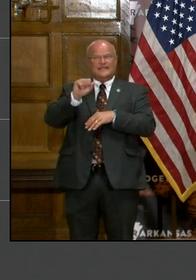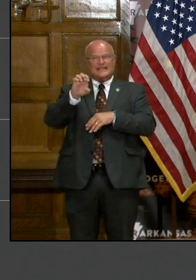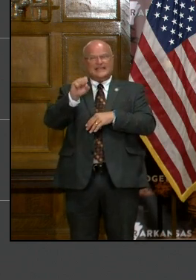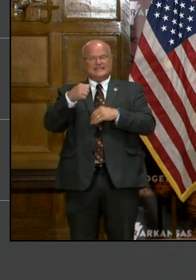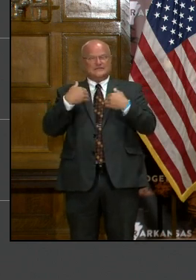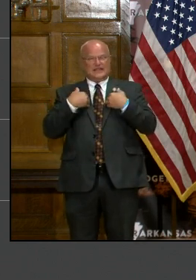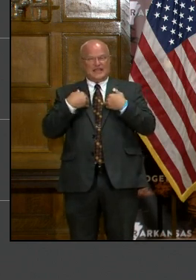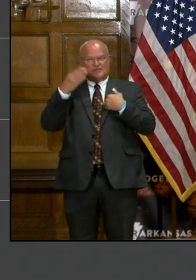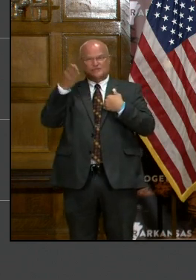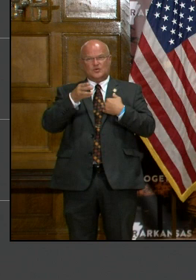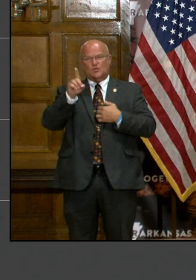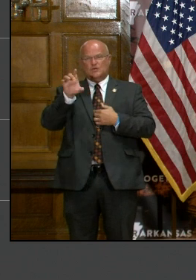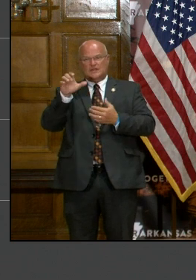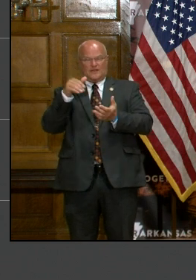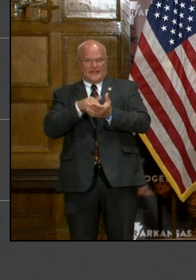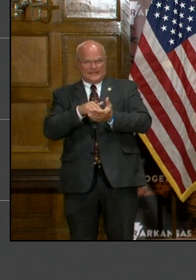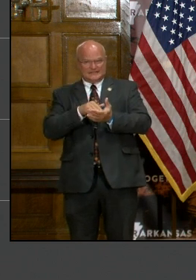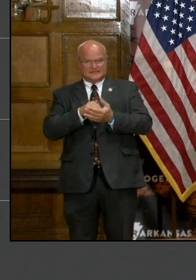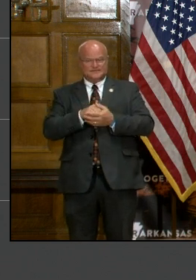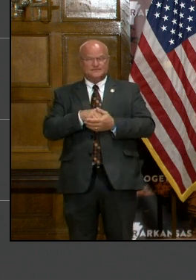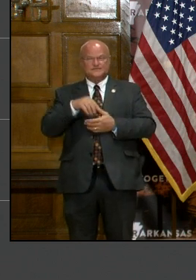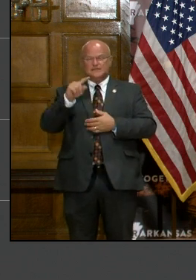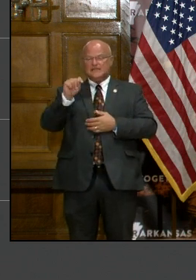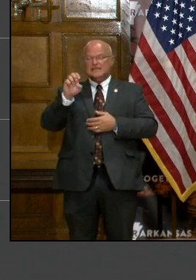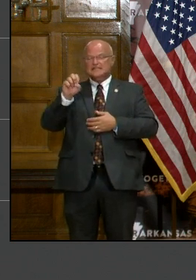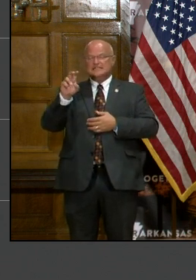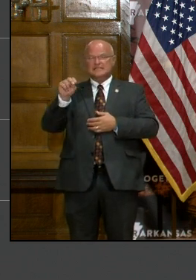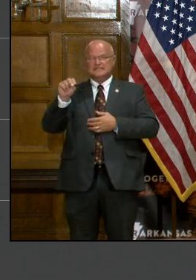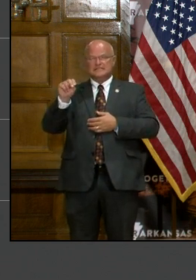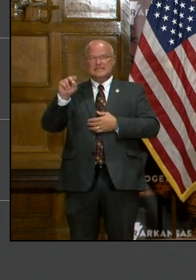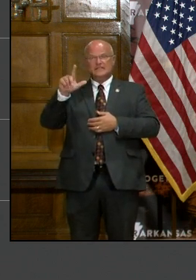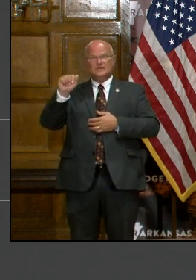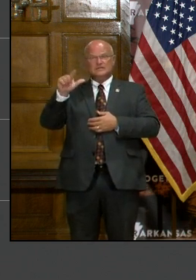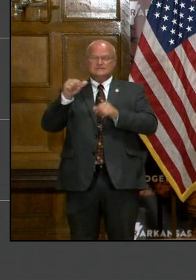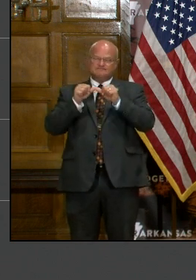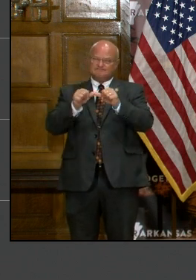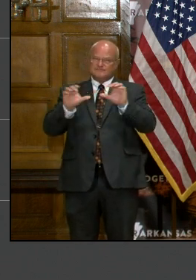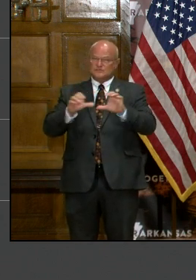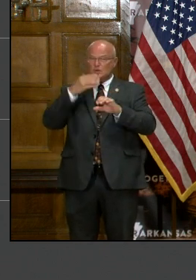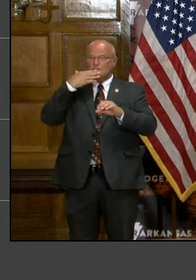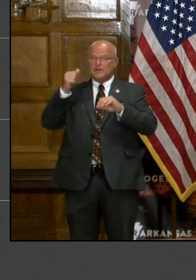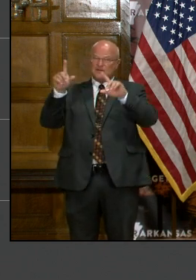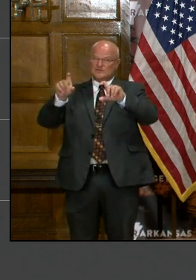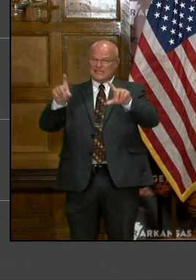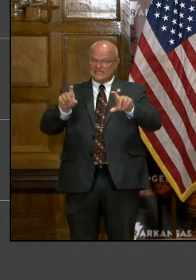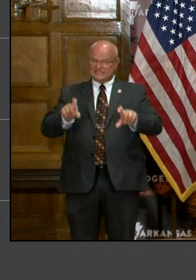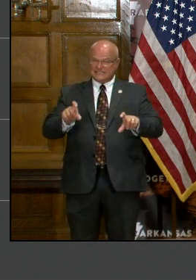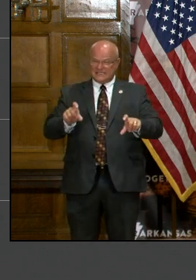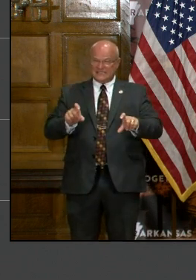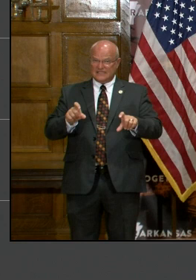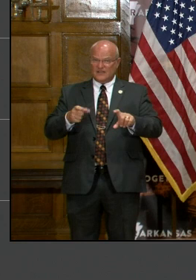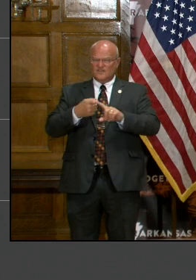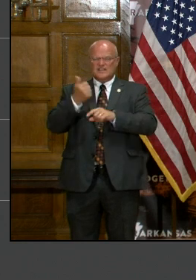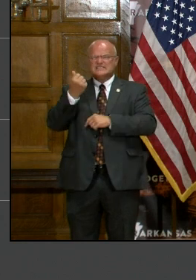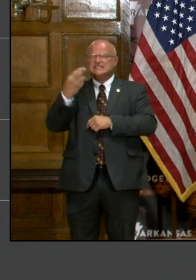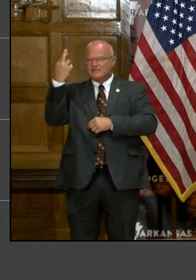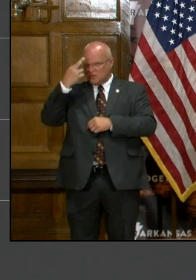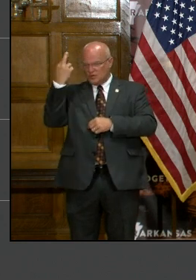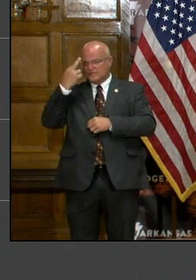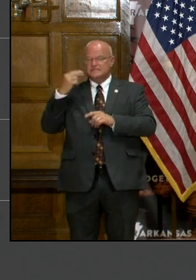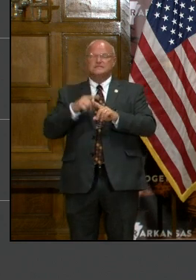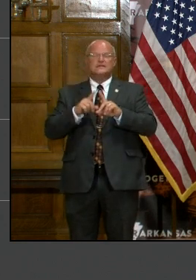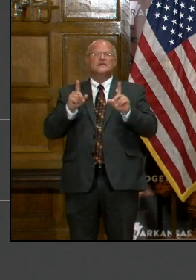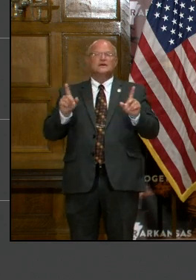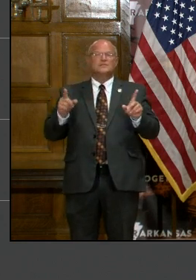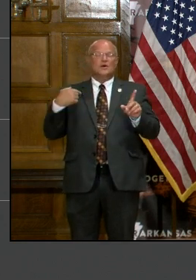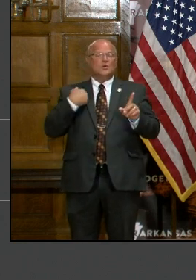cases that we have per 100,000. Tennessee and Louisiana continues to do better in testing for a number of different reasons,